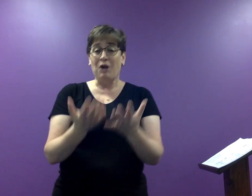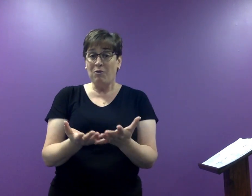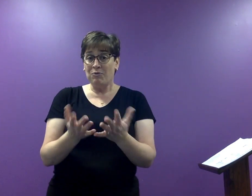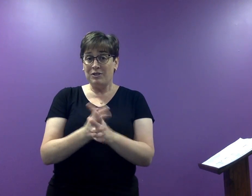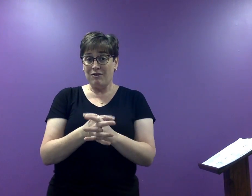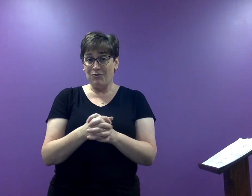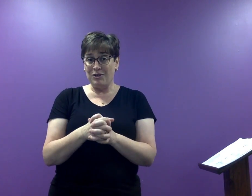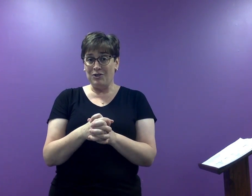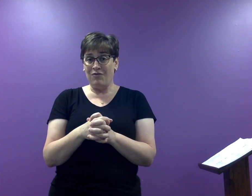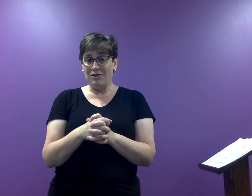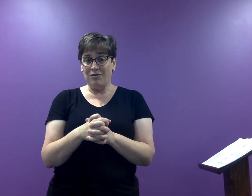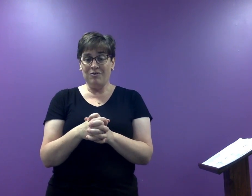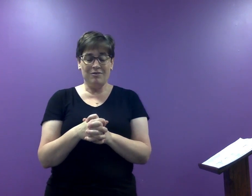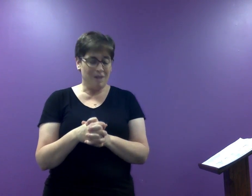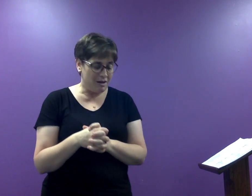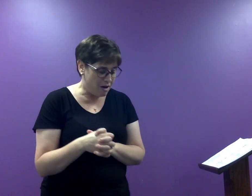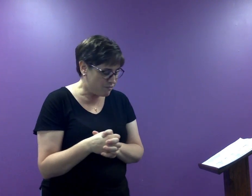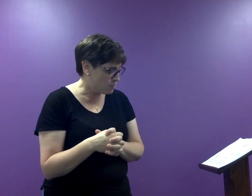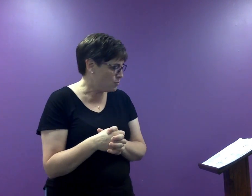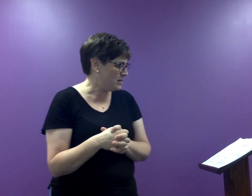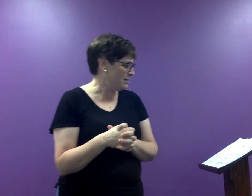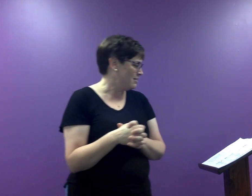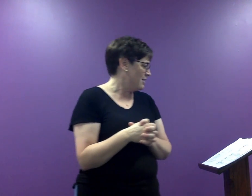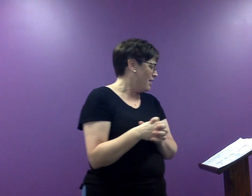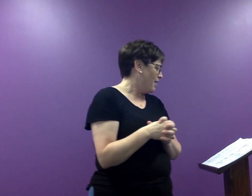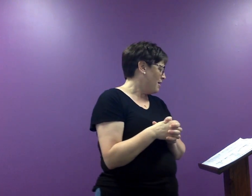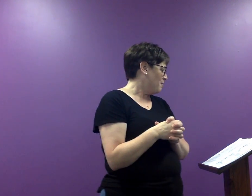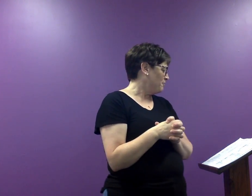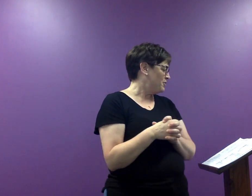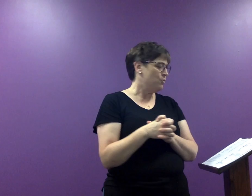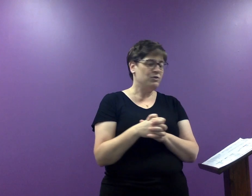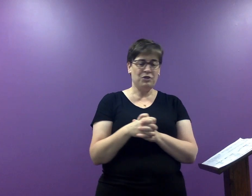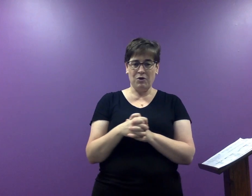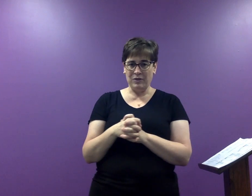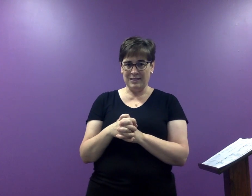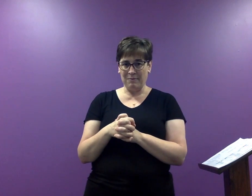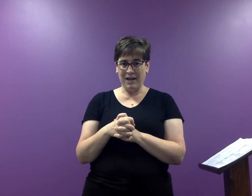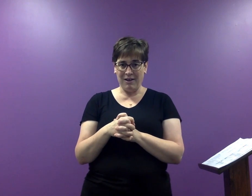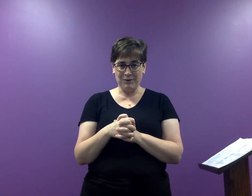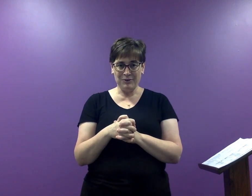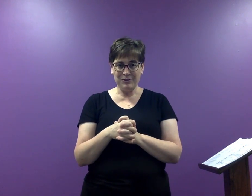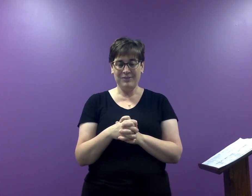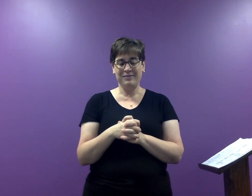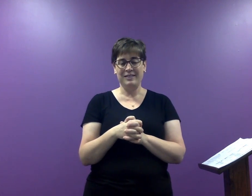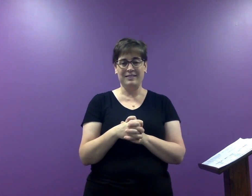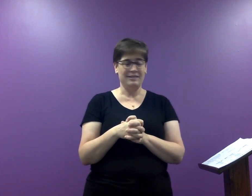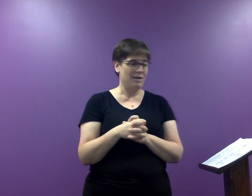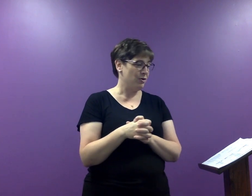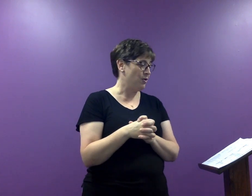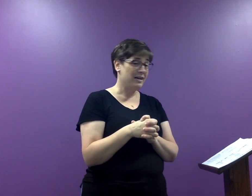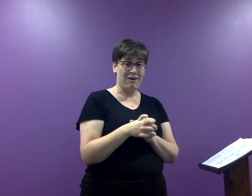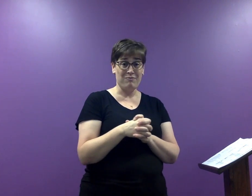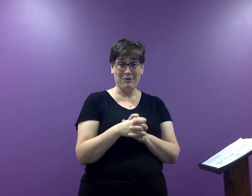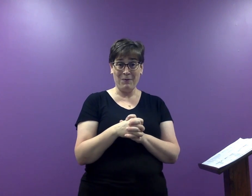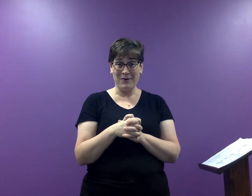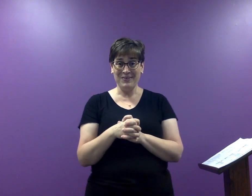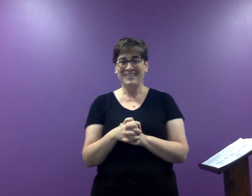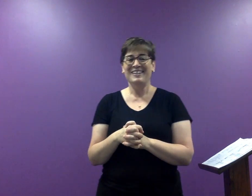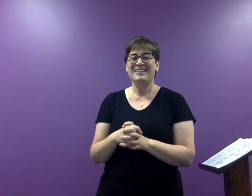with whichever one you feel comfortable with. So we'll start with some colors because we're going in alphabetical order.